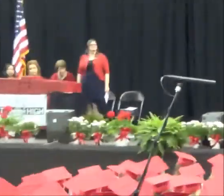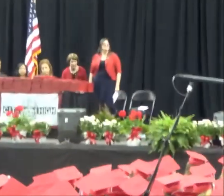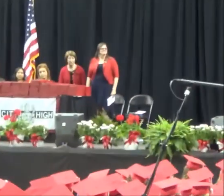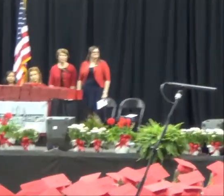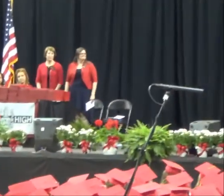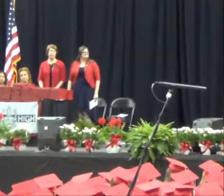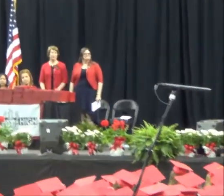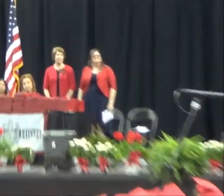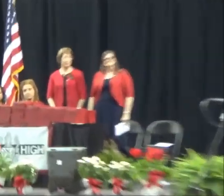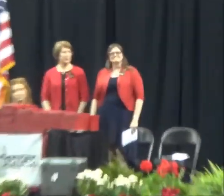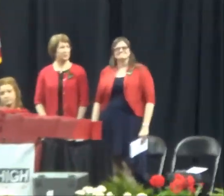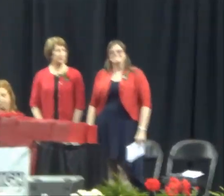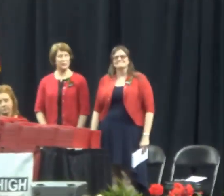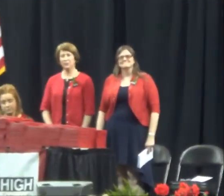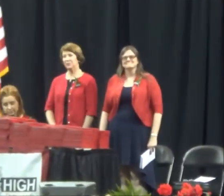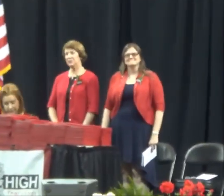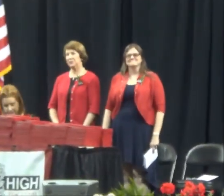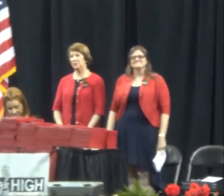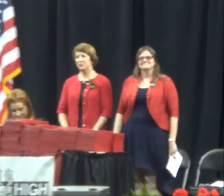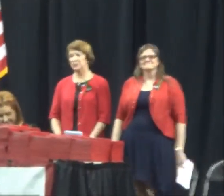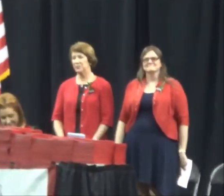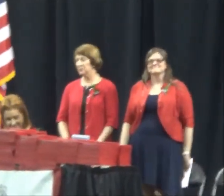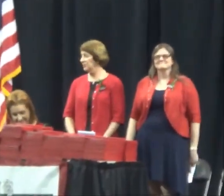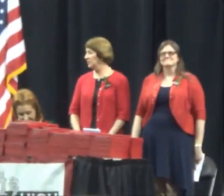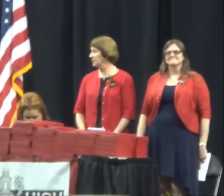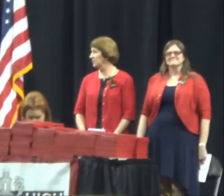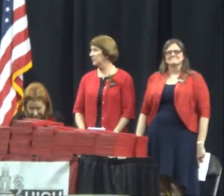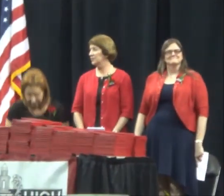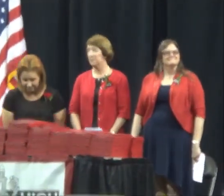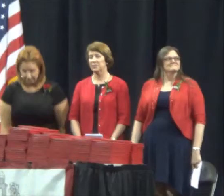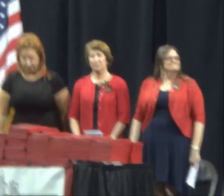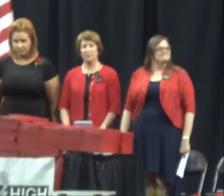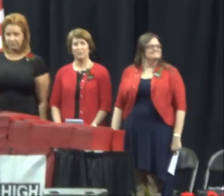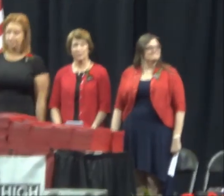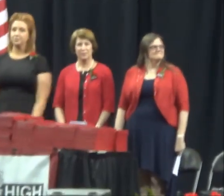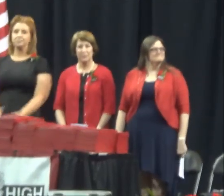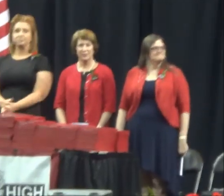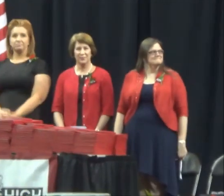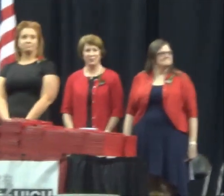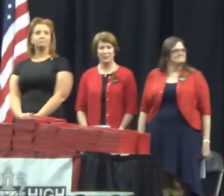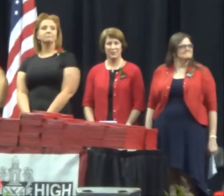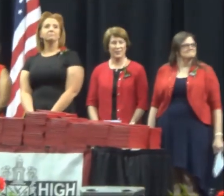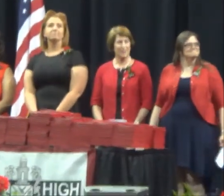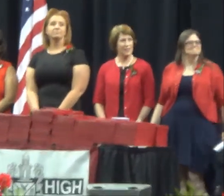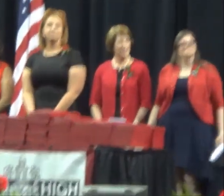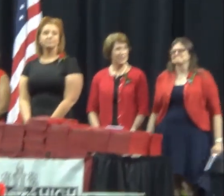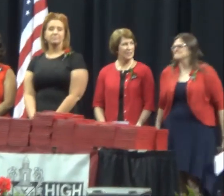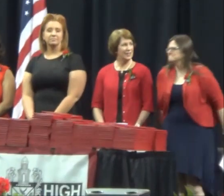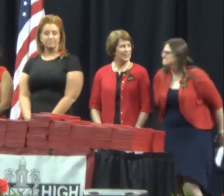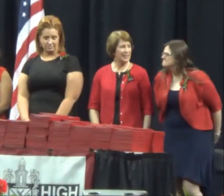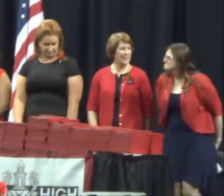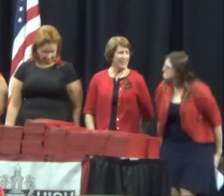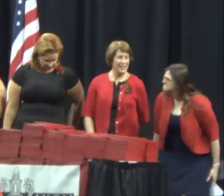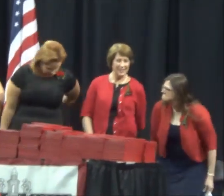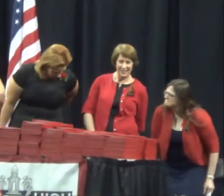Swayze. Board of Directors Twit Drew, Patty Fields, and Brian Kirsch. Thank you.